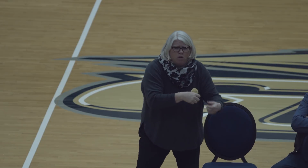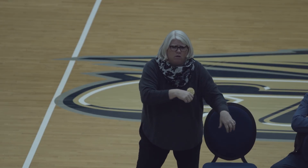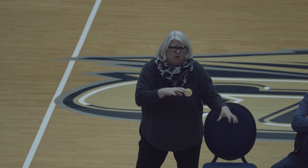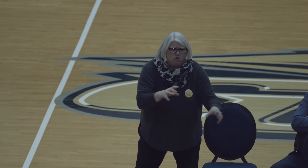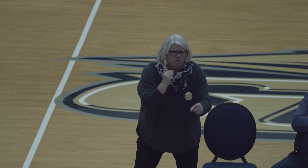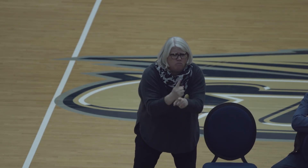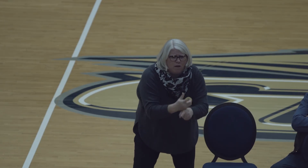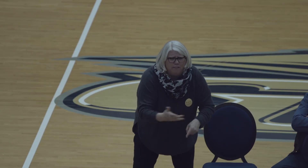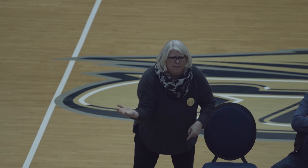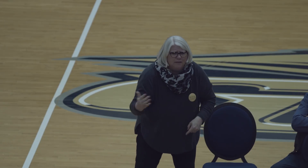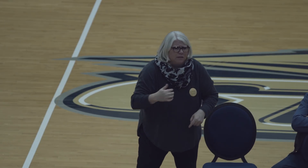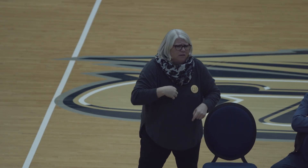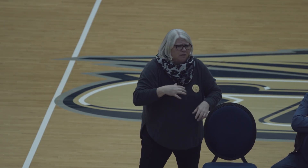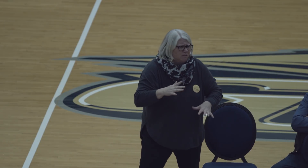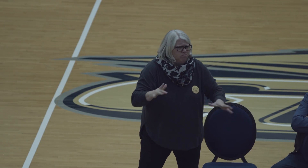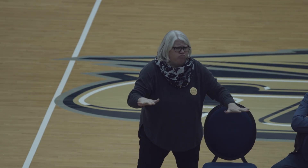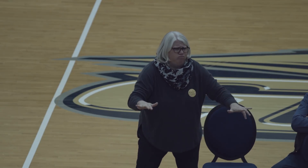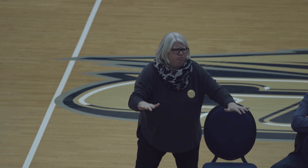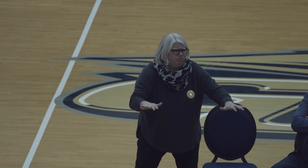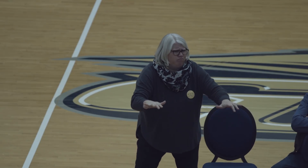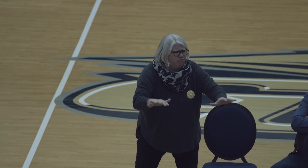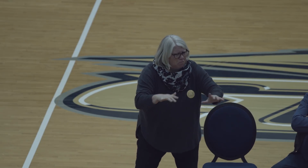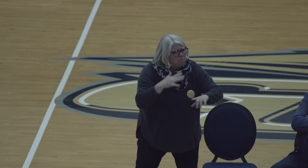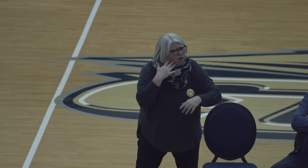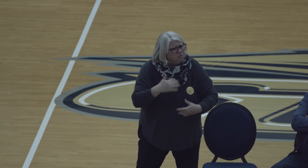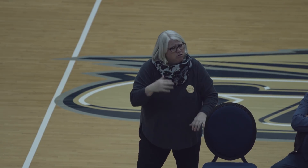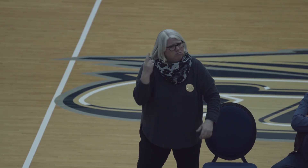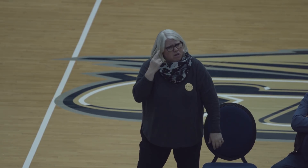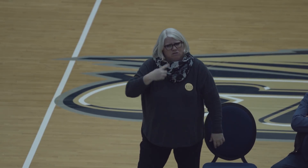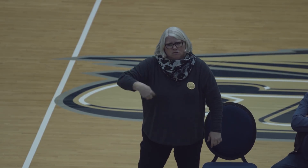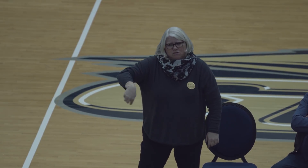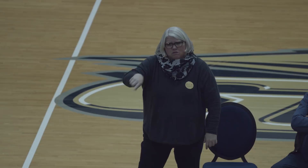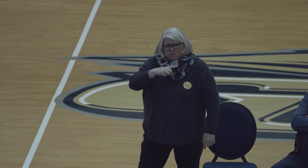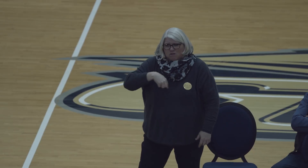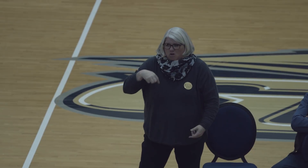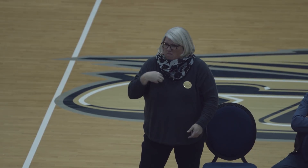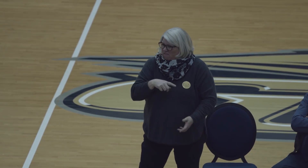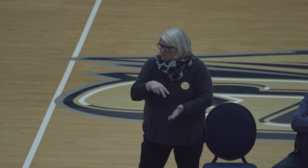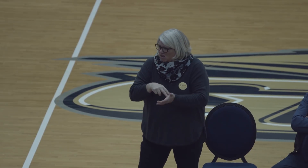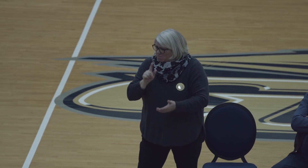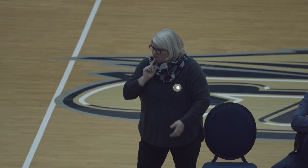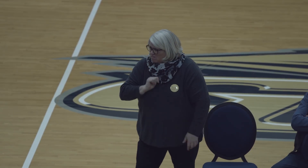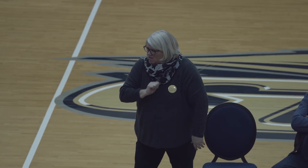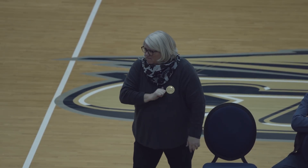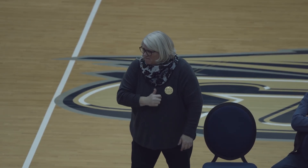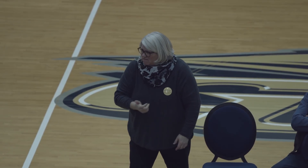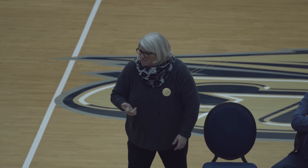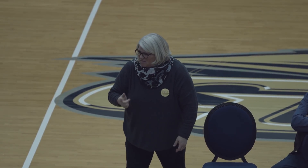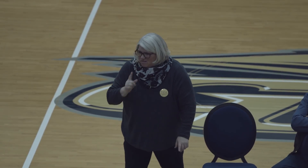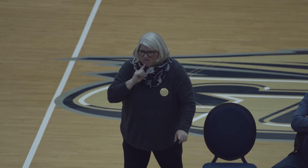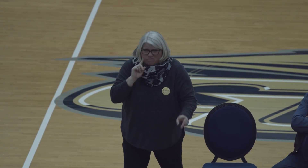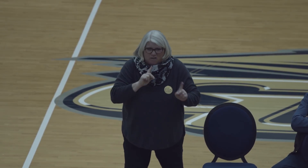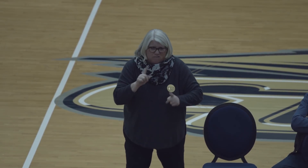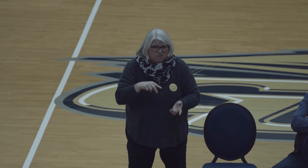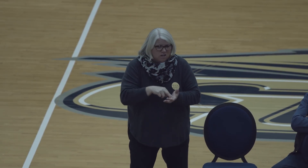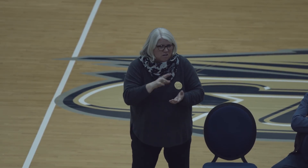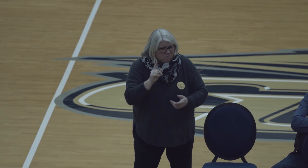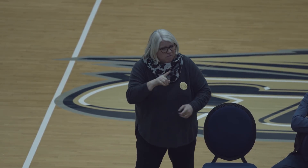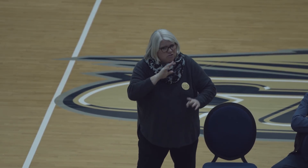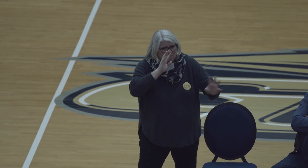making sure that everybody was safe, that they had what they needed, that we had our gateways locked and guarded. And